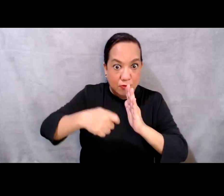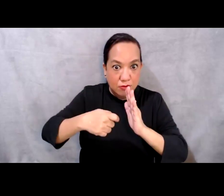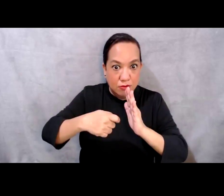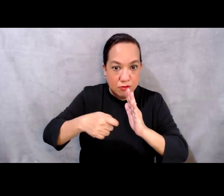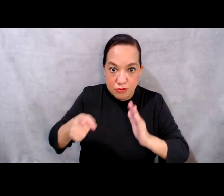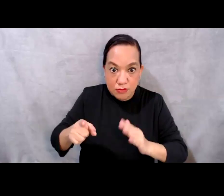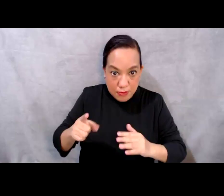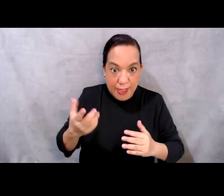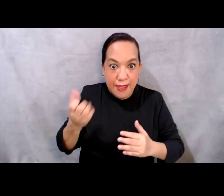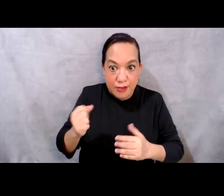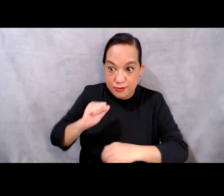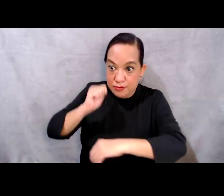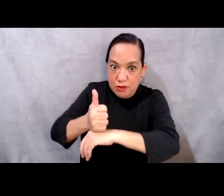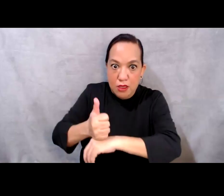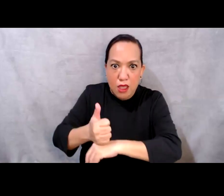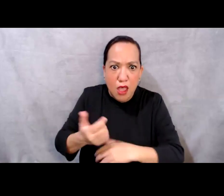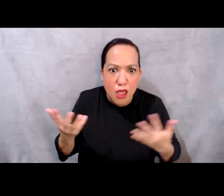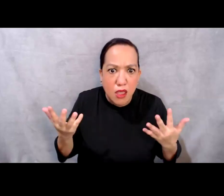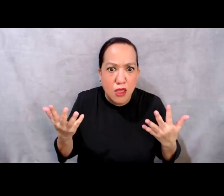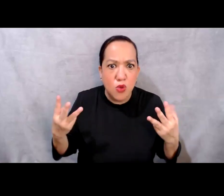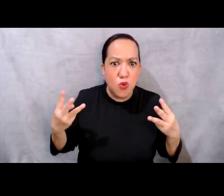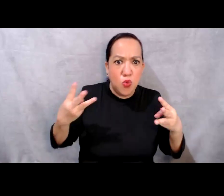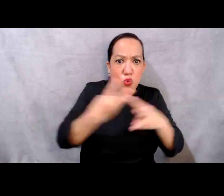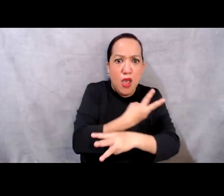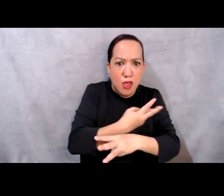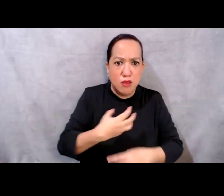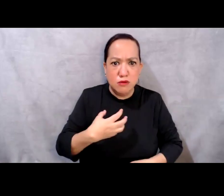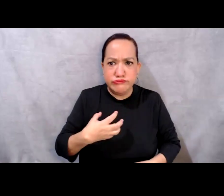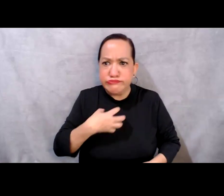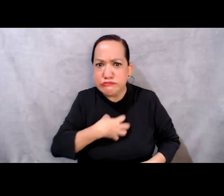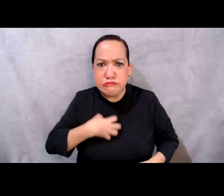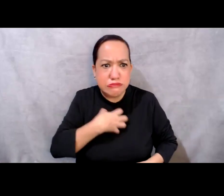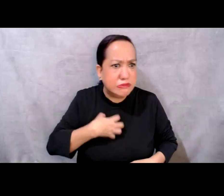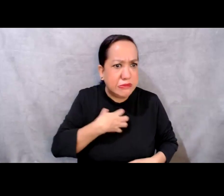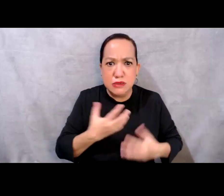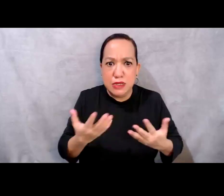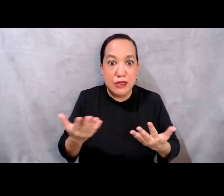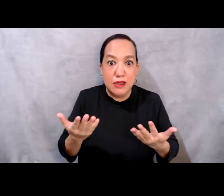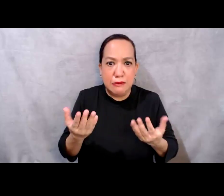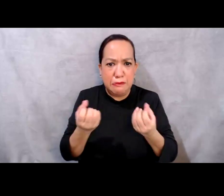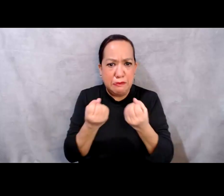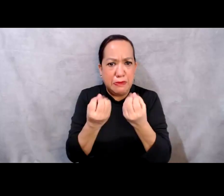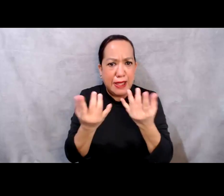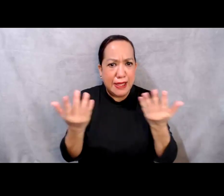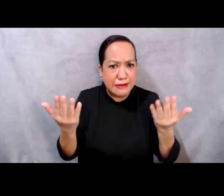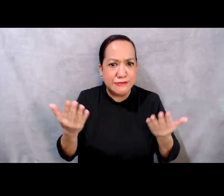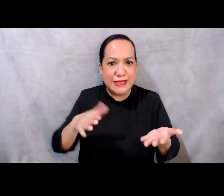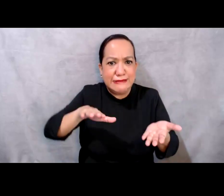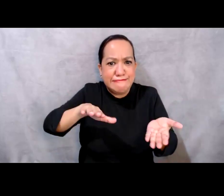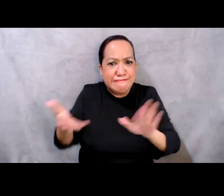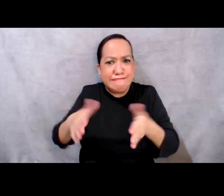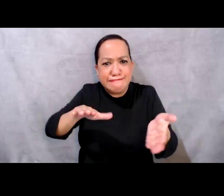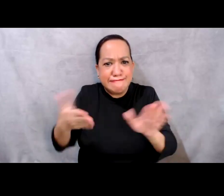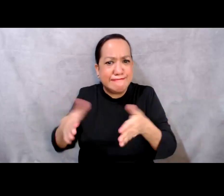5 complainants, 1 is already dead. And yet no remedies have been realized or actualized for the